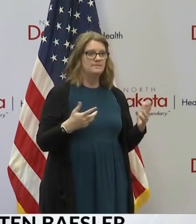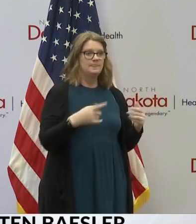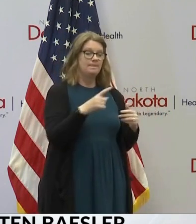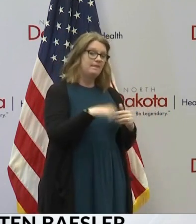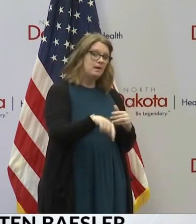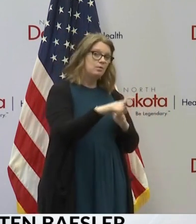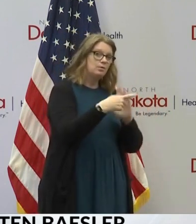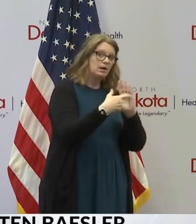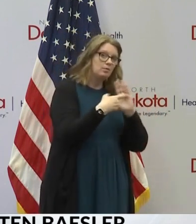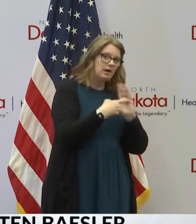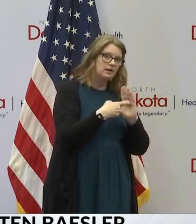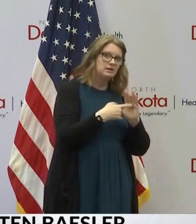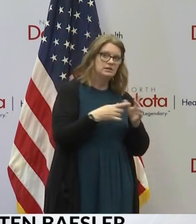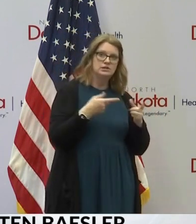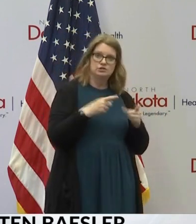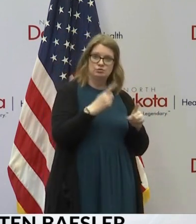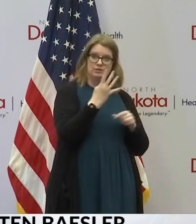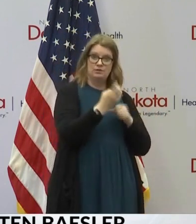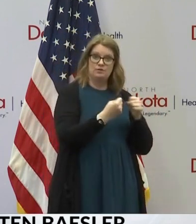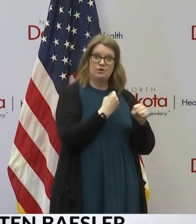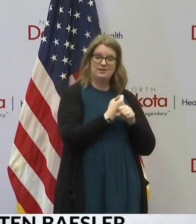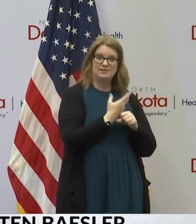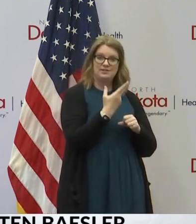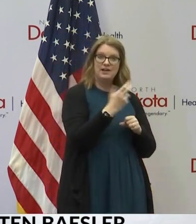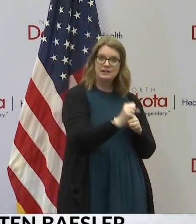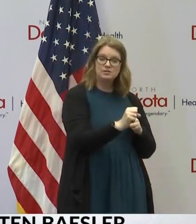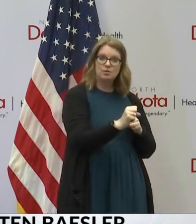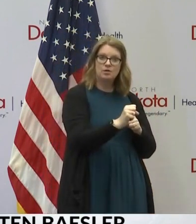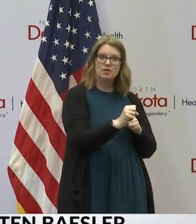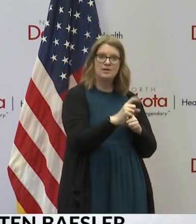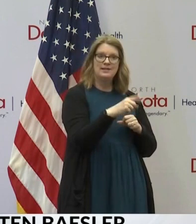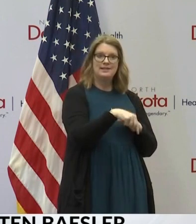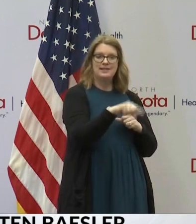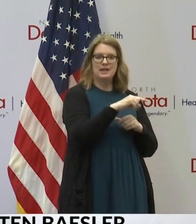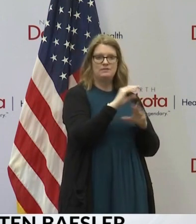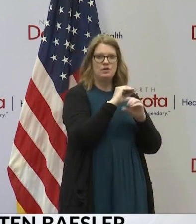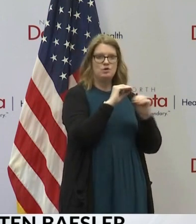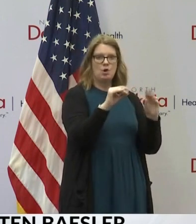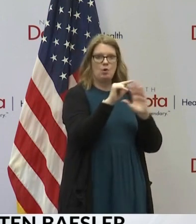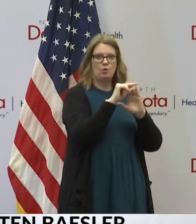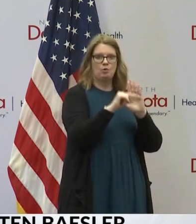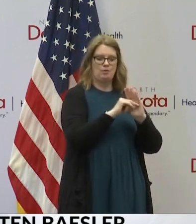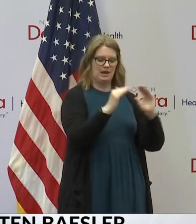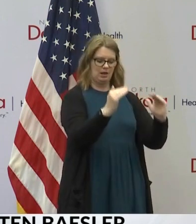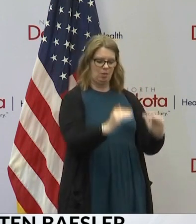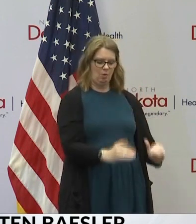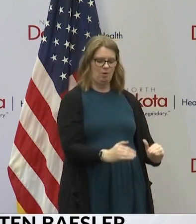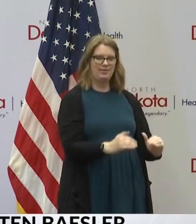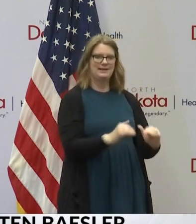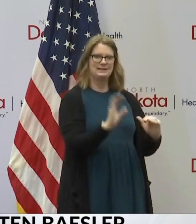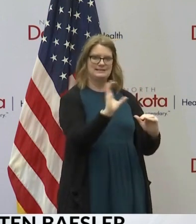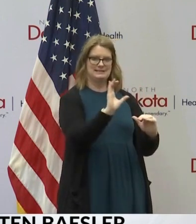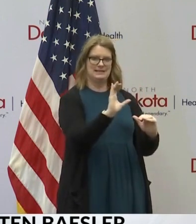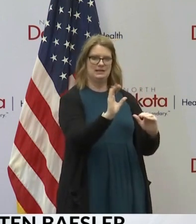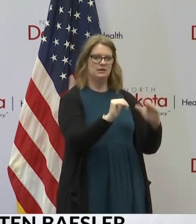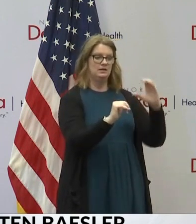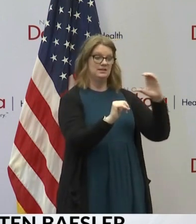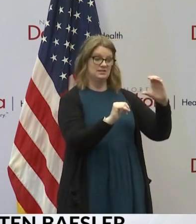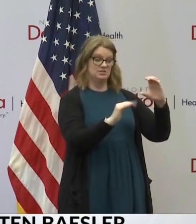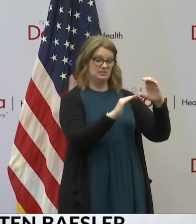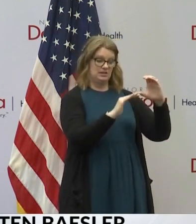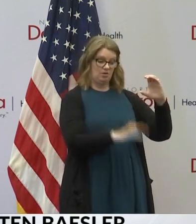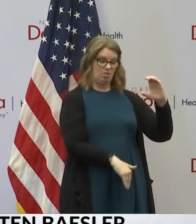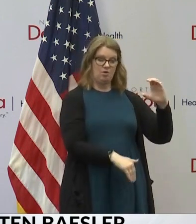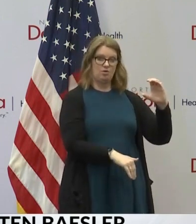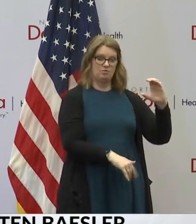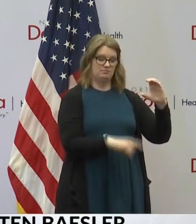requirement that during their 4 years of high school that they received no grade lower than a C in any semester while they were in